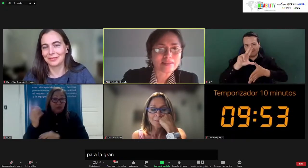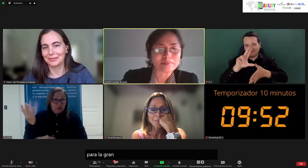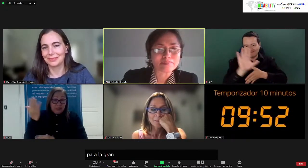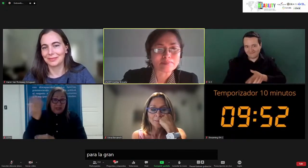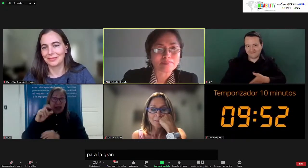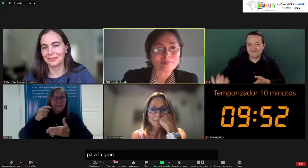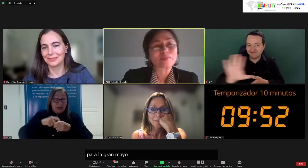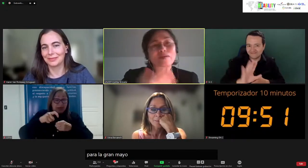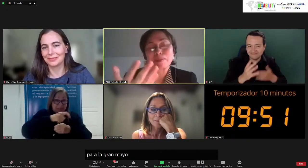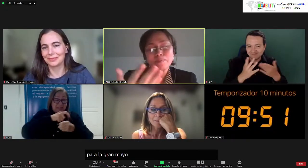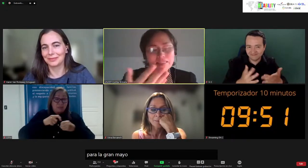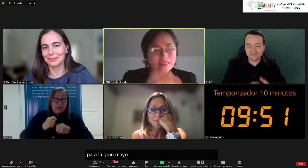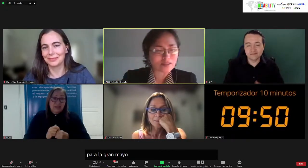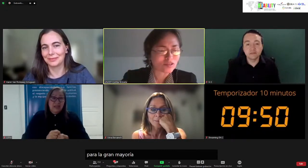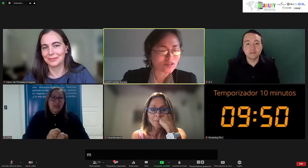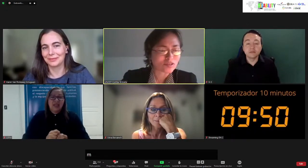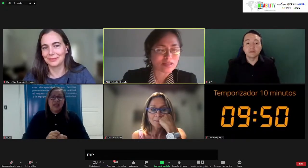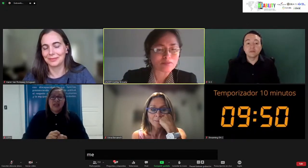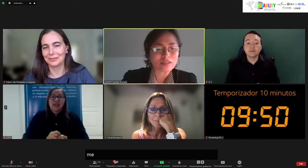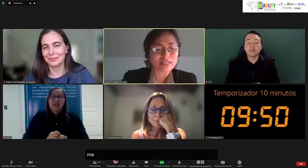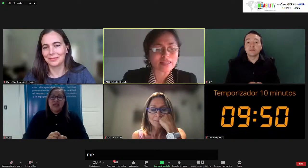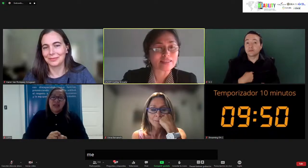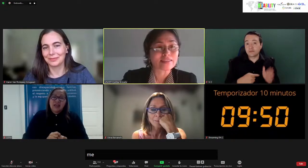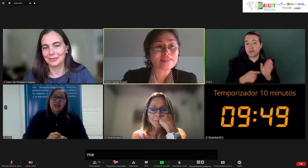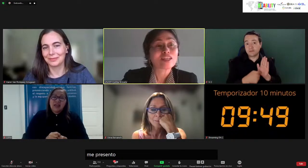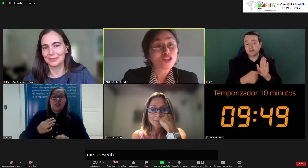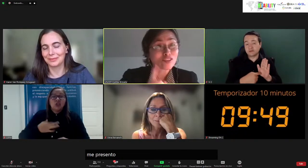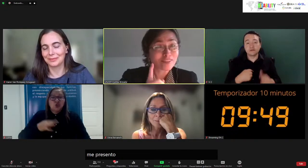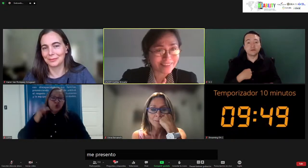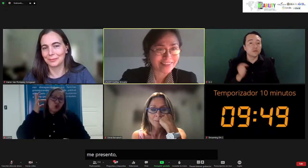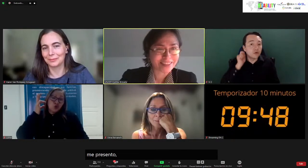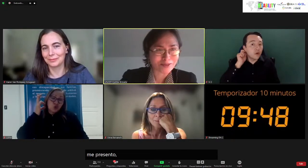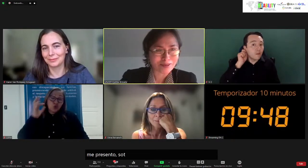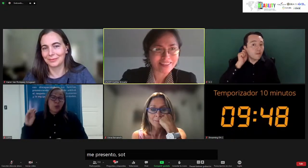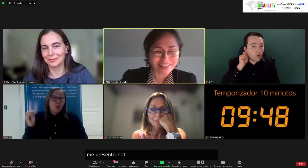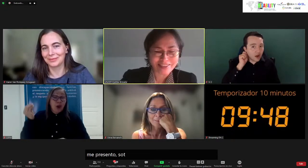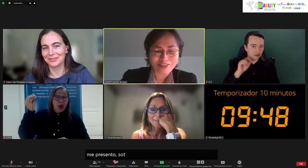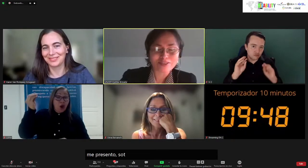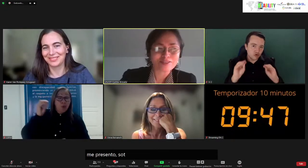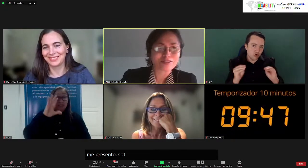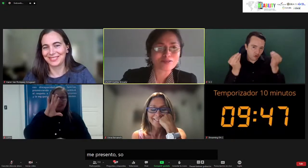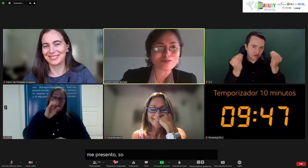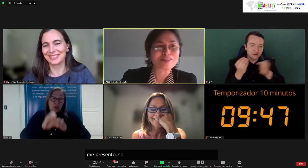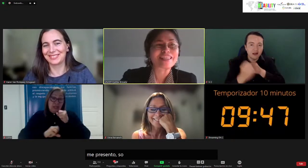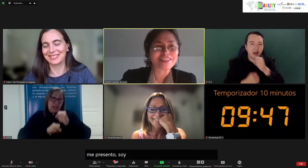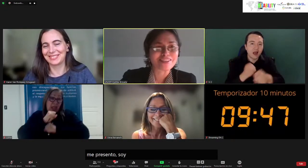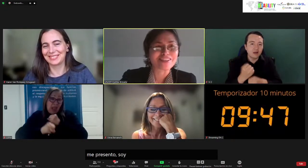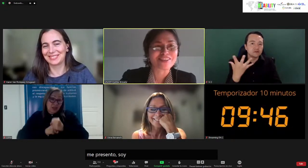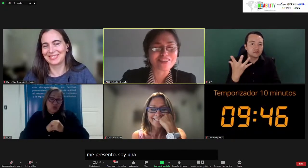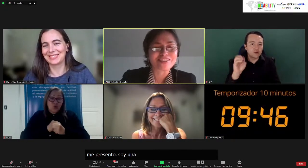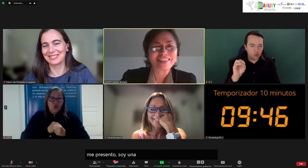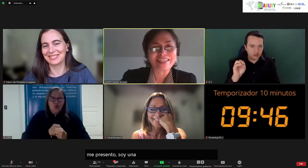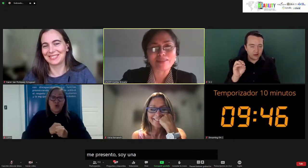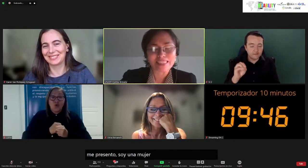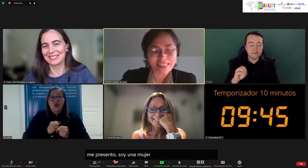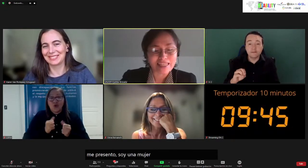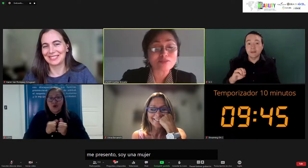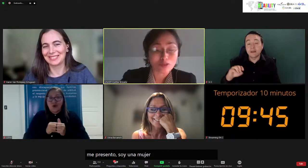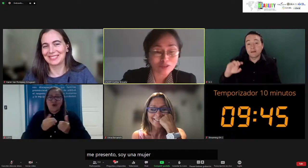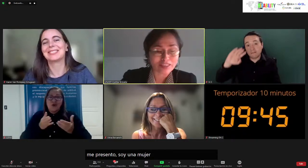f to our continent i am a young woman a 50 year old